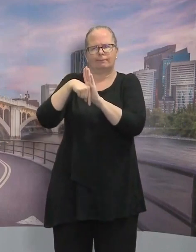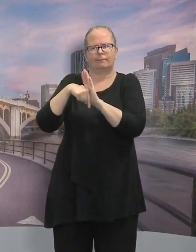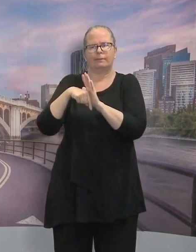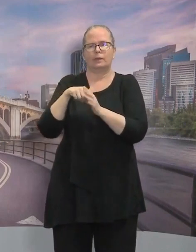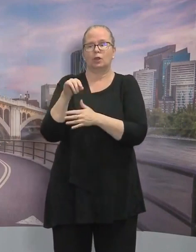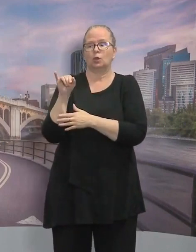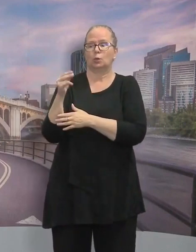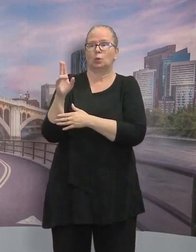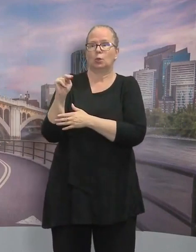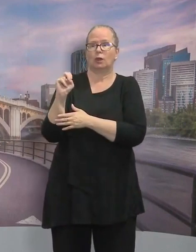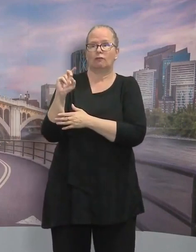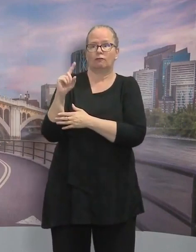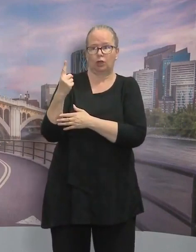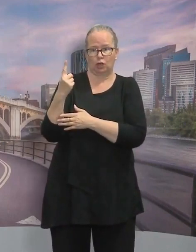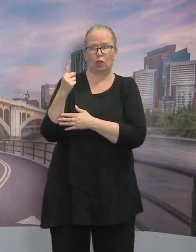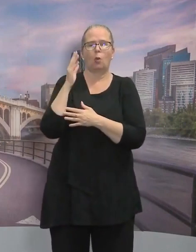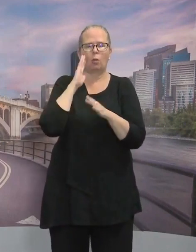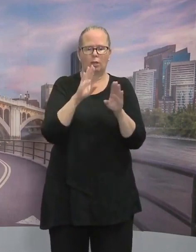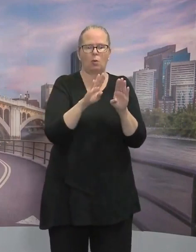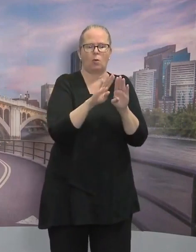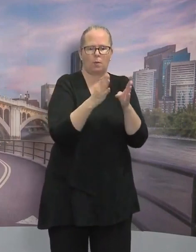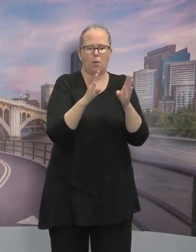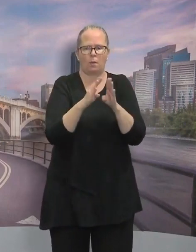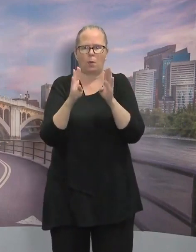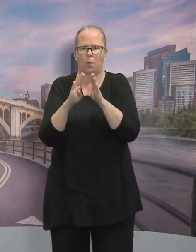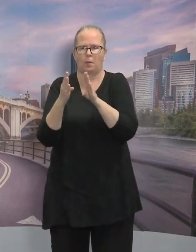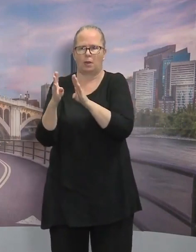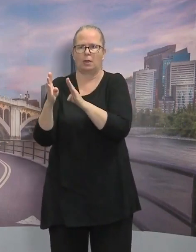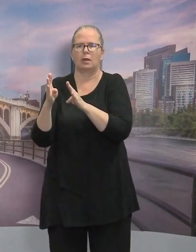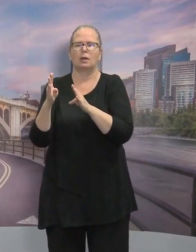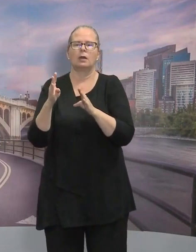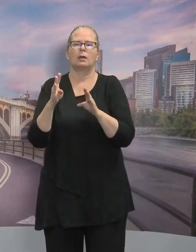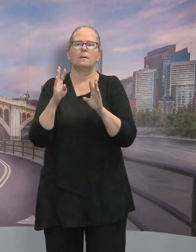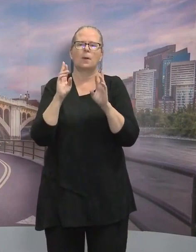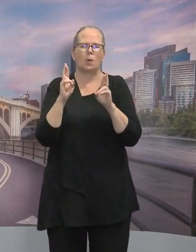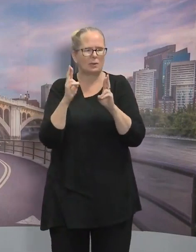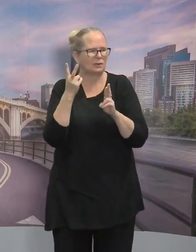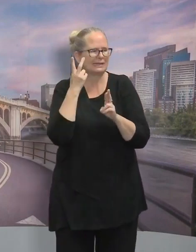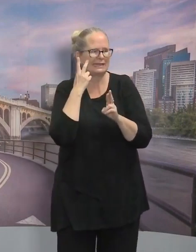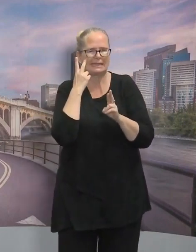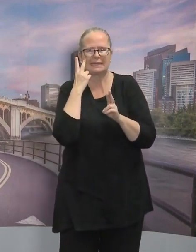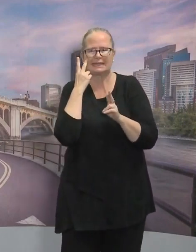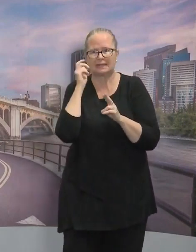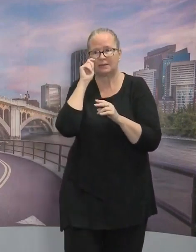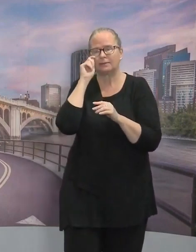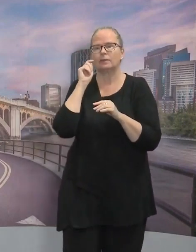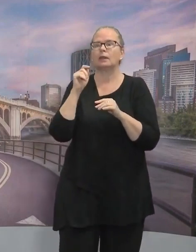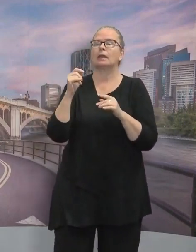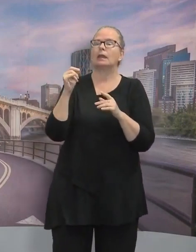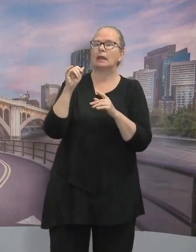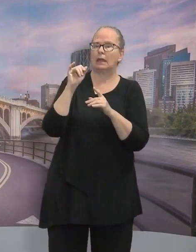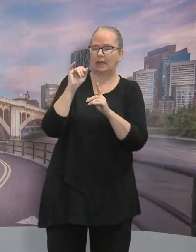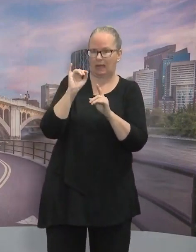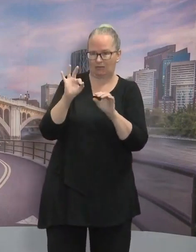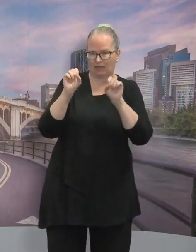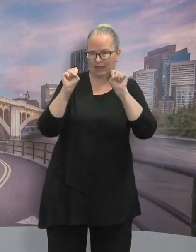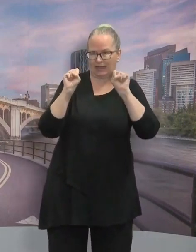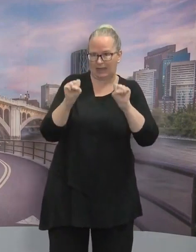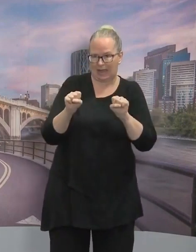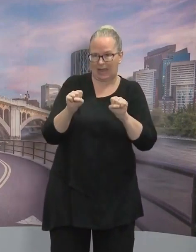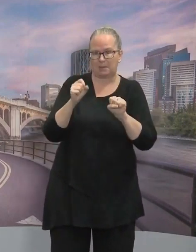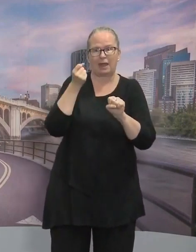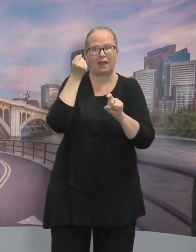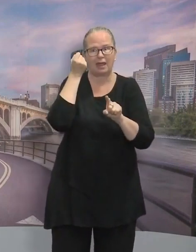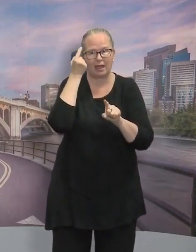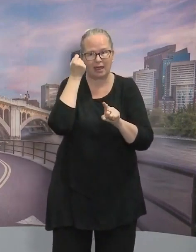next Monday. It's not just a matter of ripping down the yellow tape. We've gone through a long winter and many periods of many months